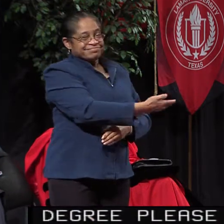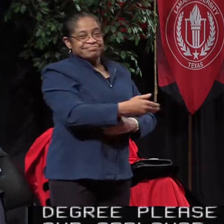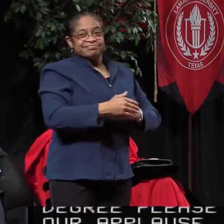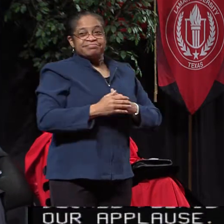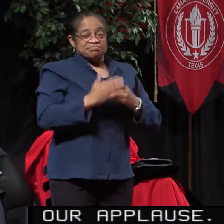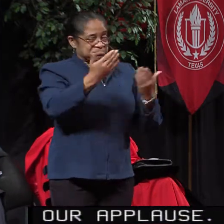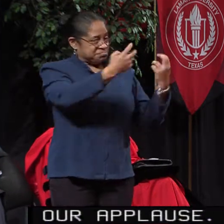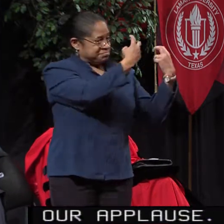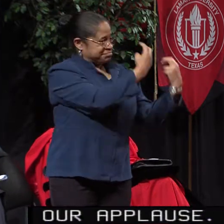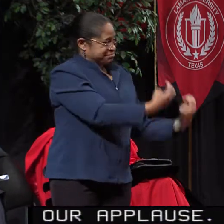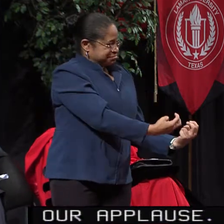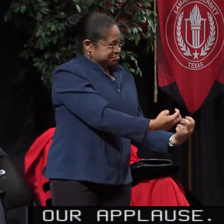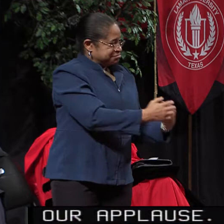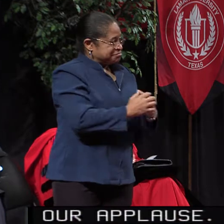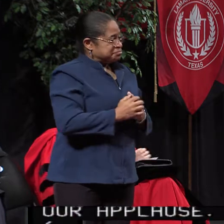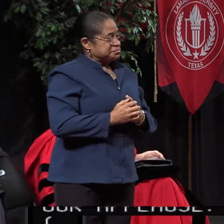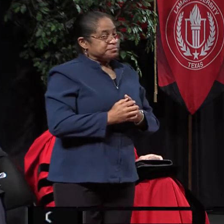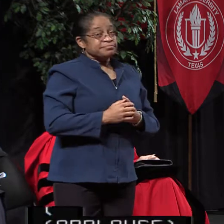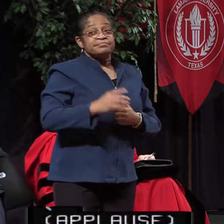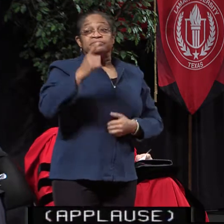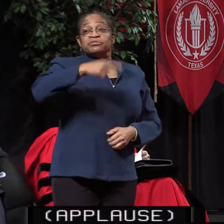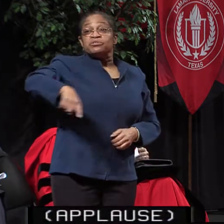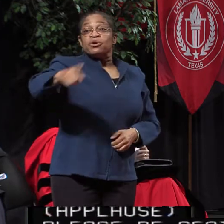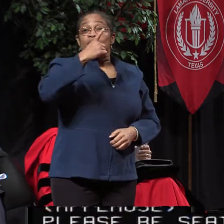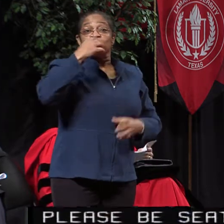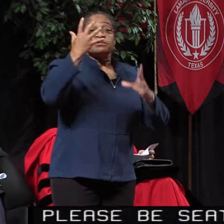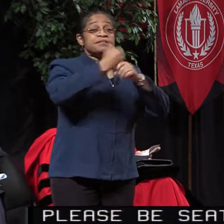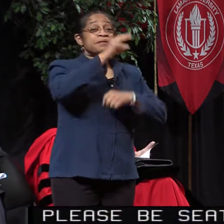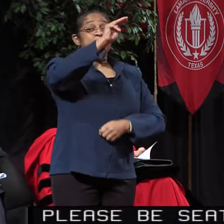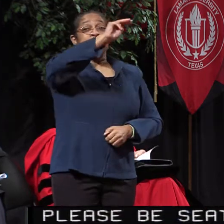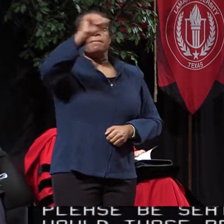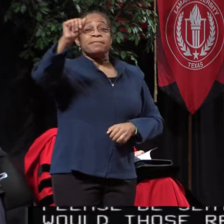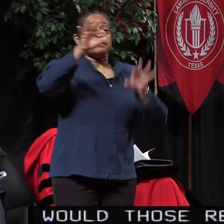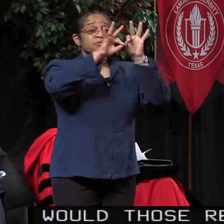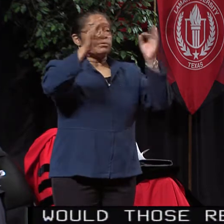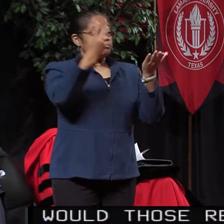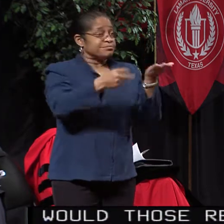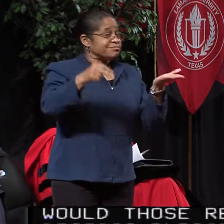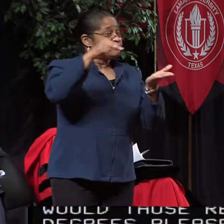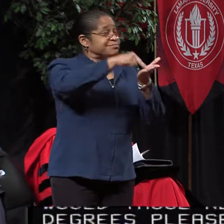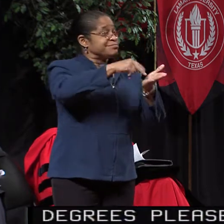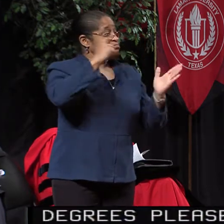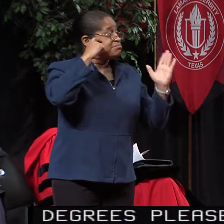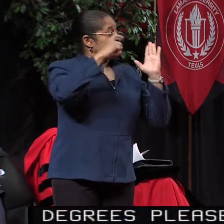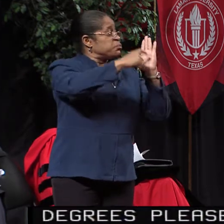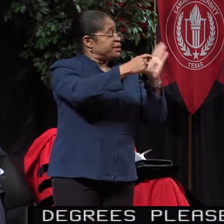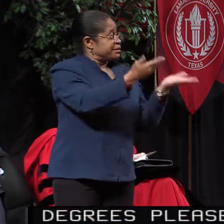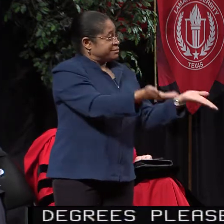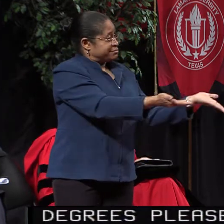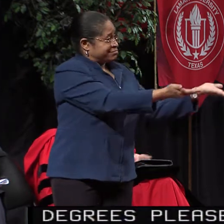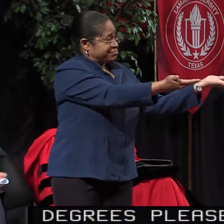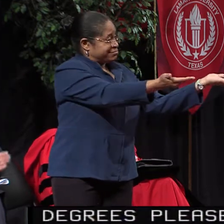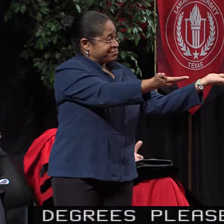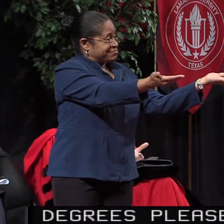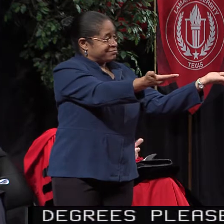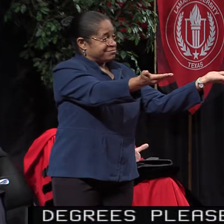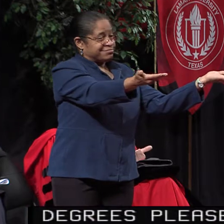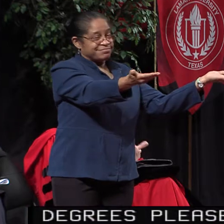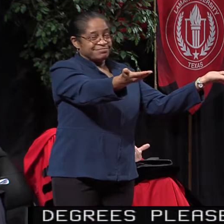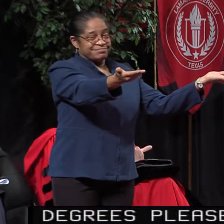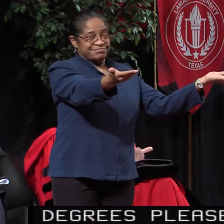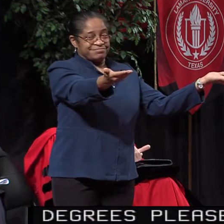Please be seated. Would those receiving master's degrees please stand and receive our applause?